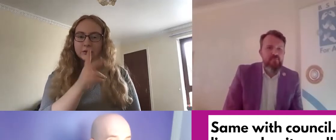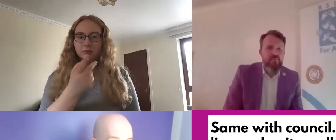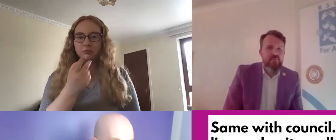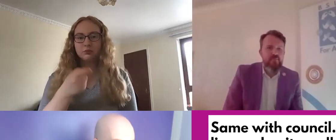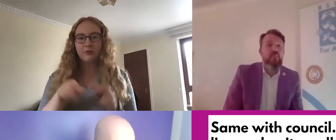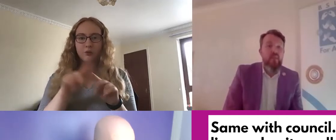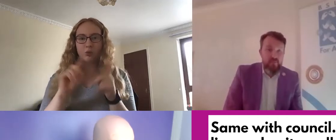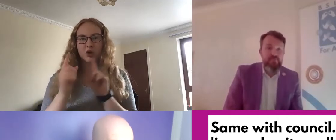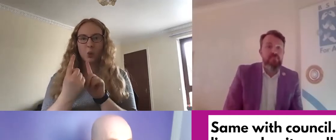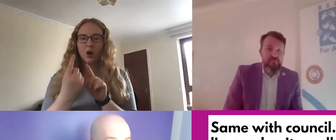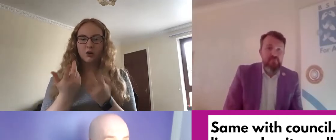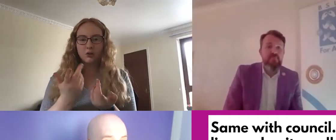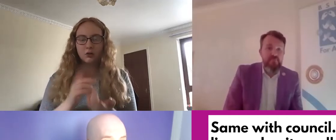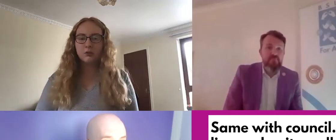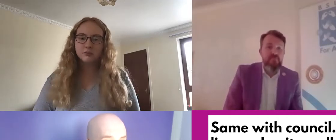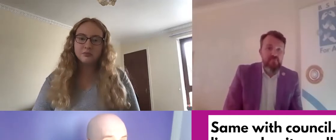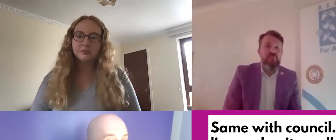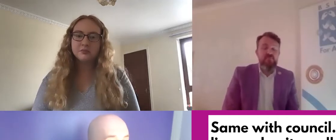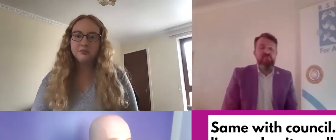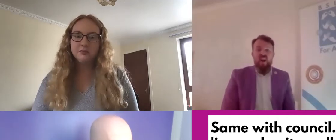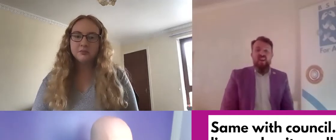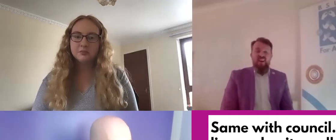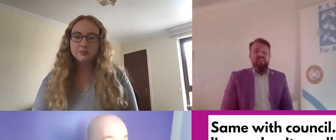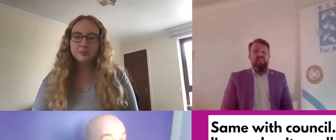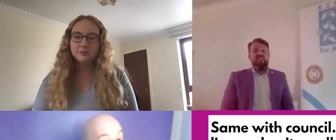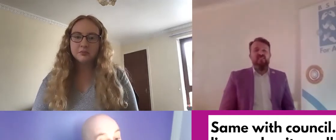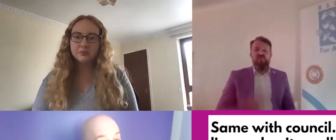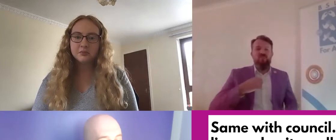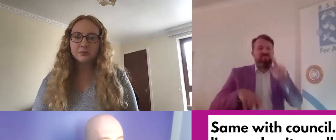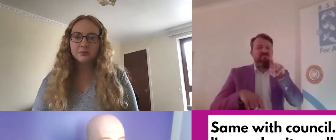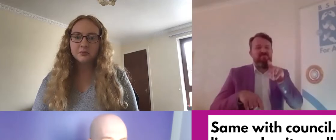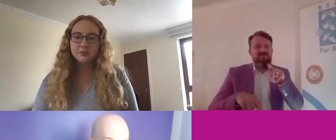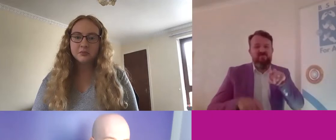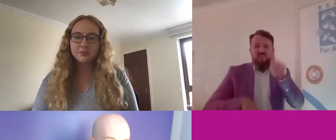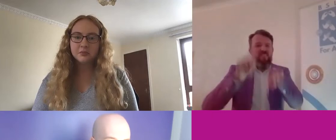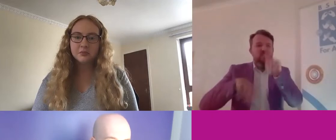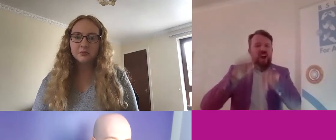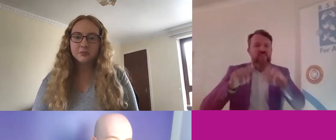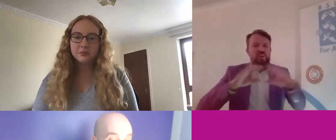council. I lip read quite well, so if it's one-to-one, I tend to just get on with that, you know.